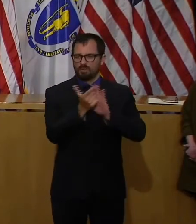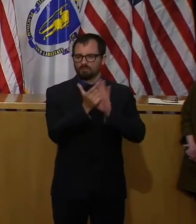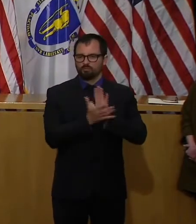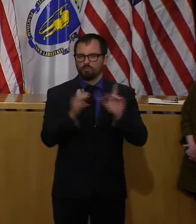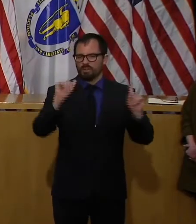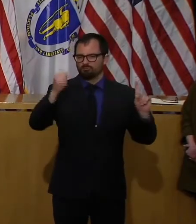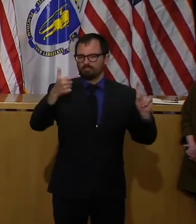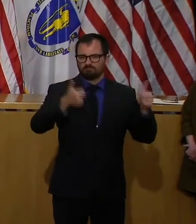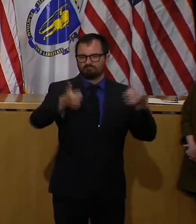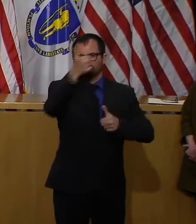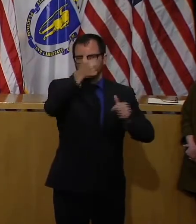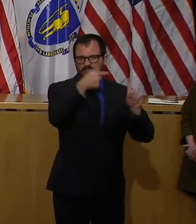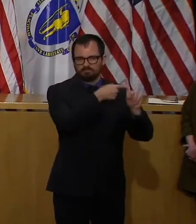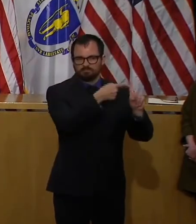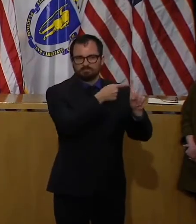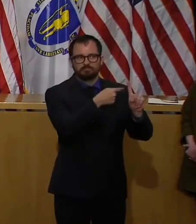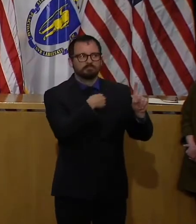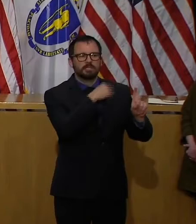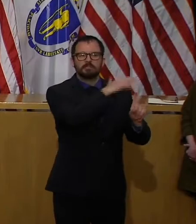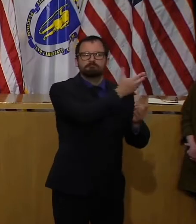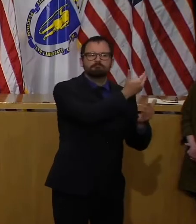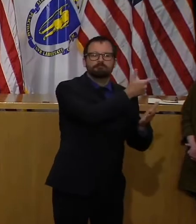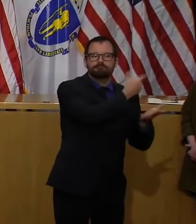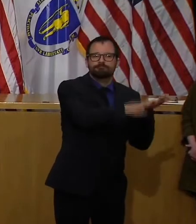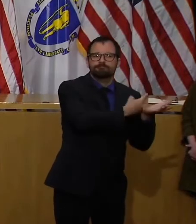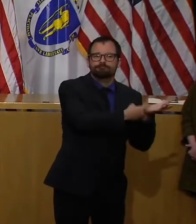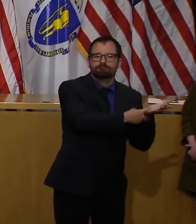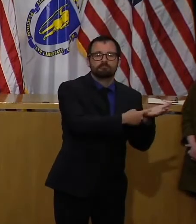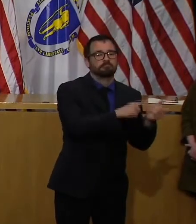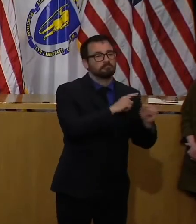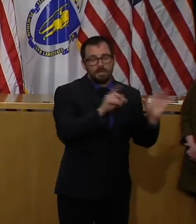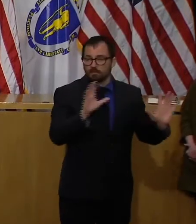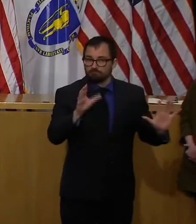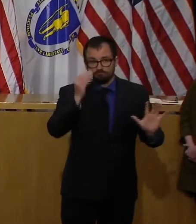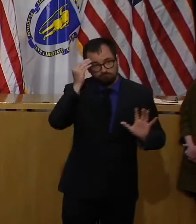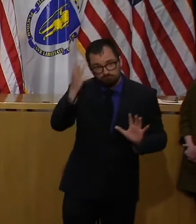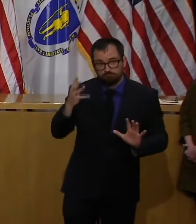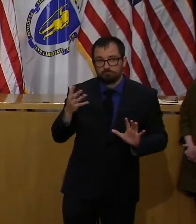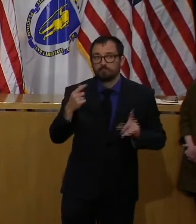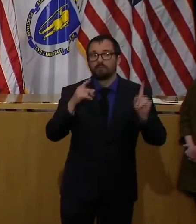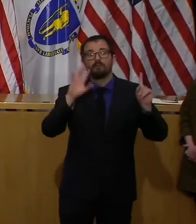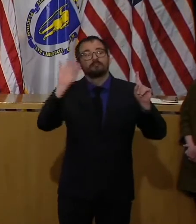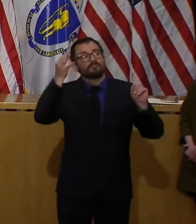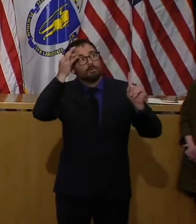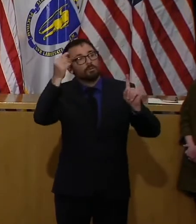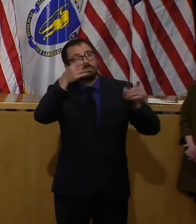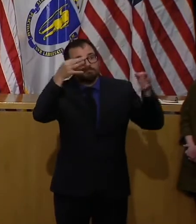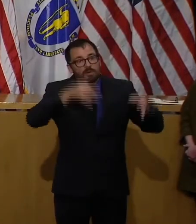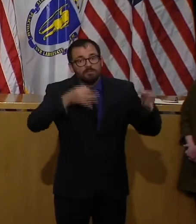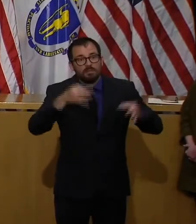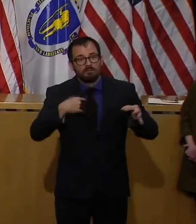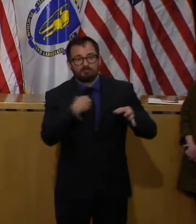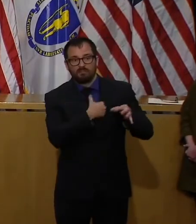point in time. We will certainly comply with any kind of judicial ruling on anything, including that.